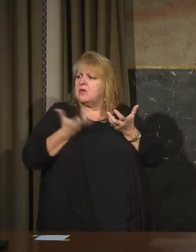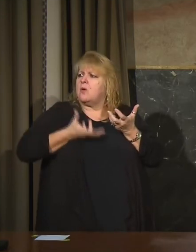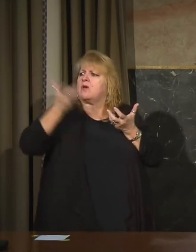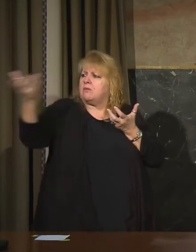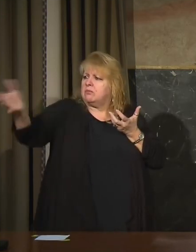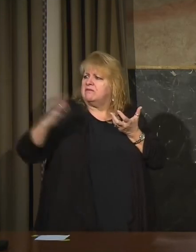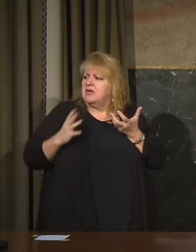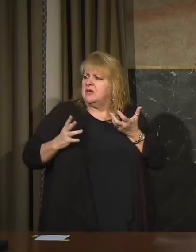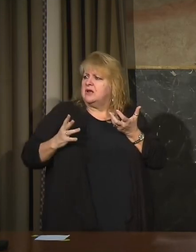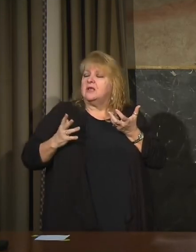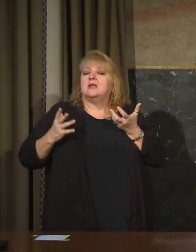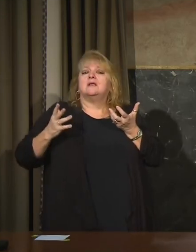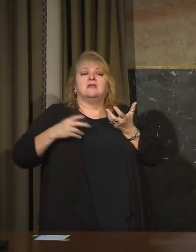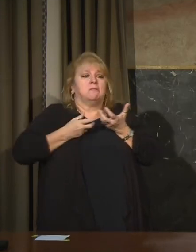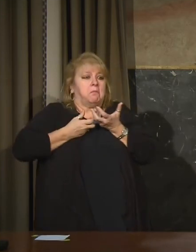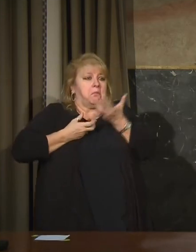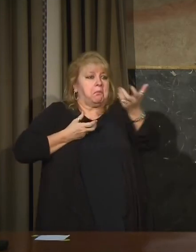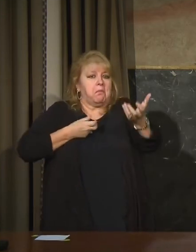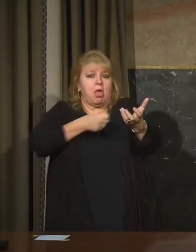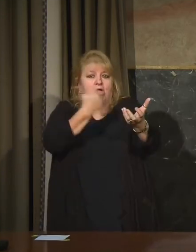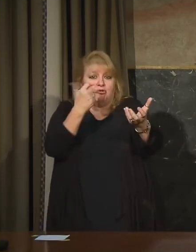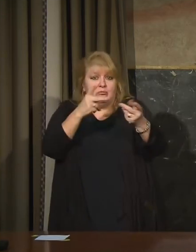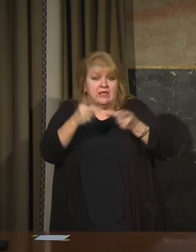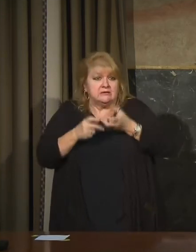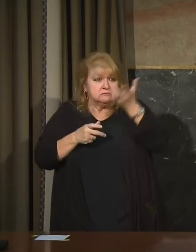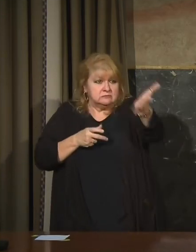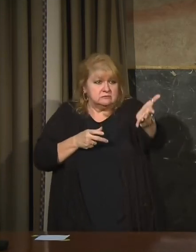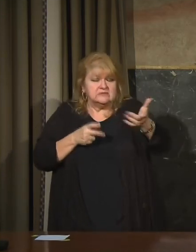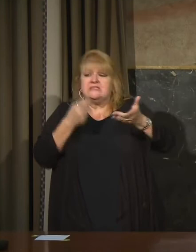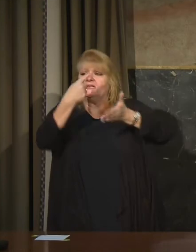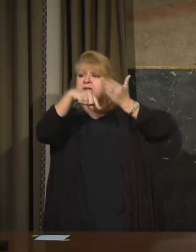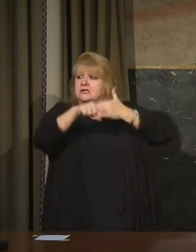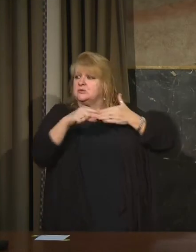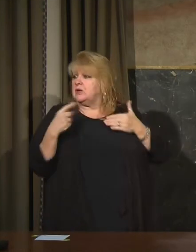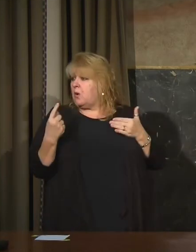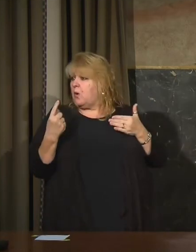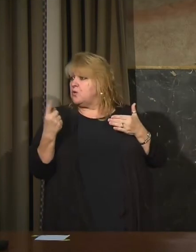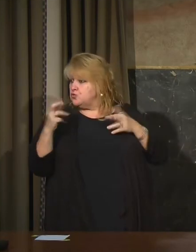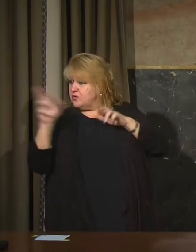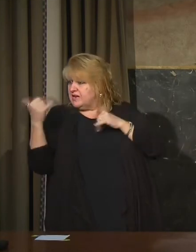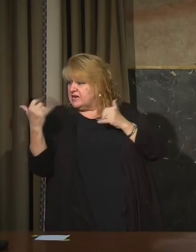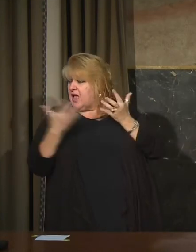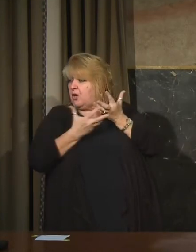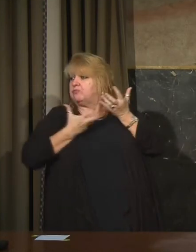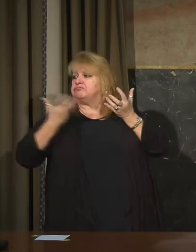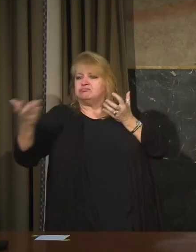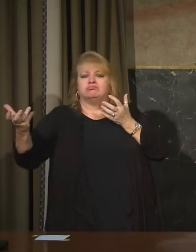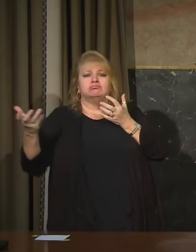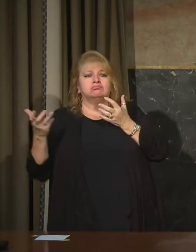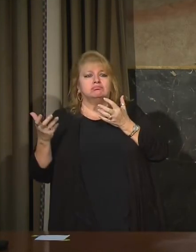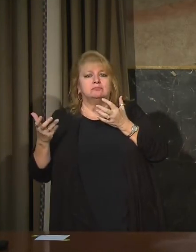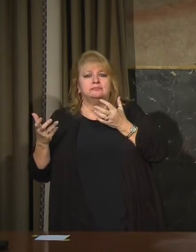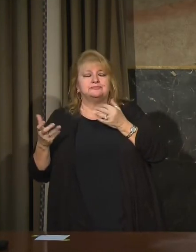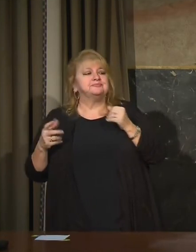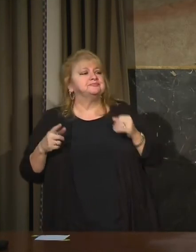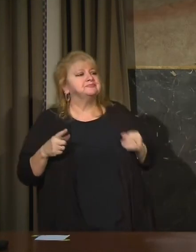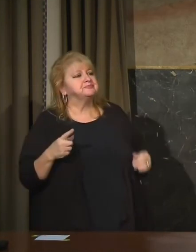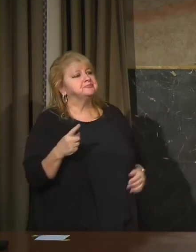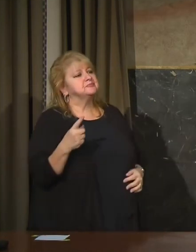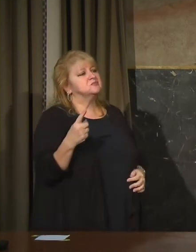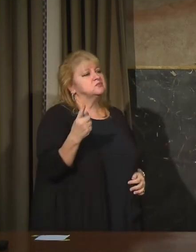whatever it is that they have to do. Melinda? Governor, I'm sure you've have been floated already,